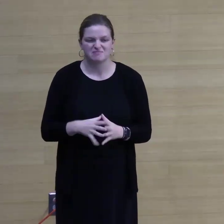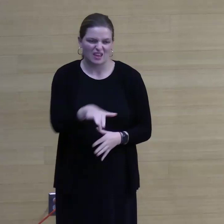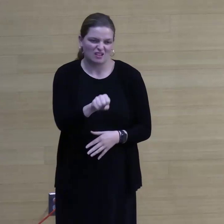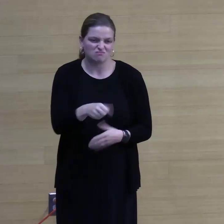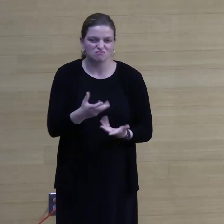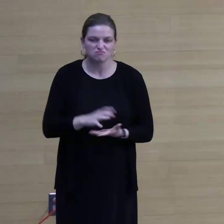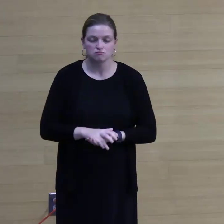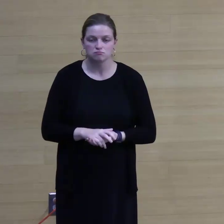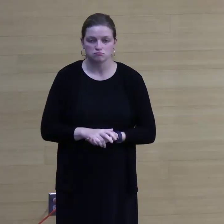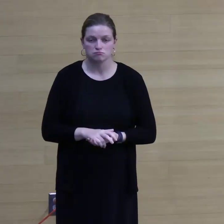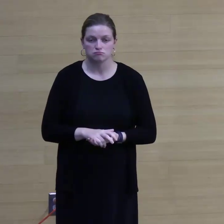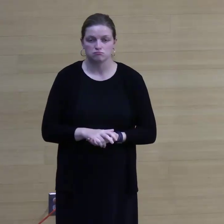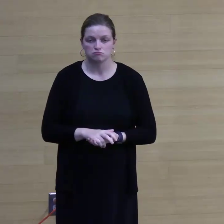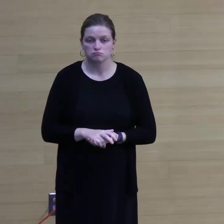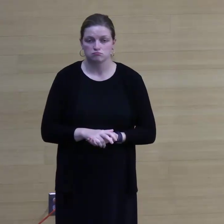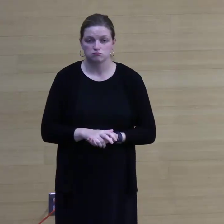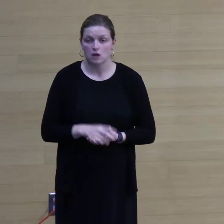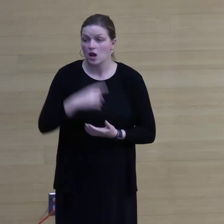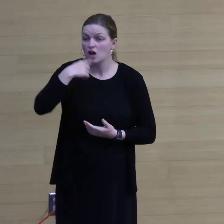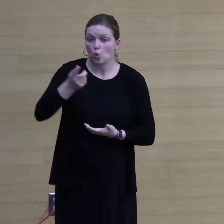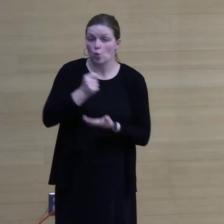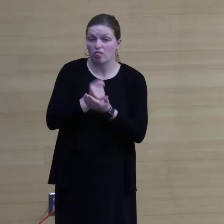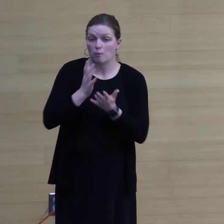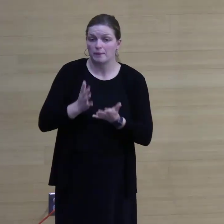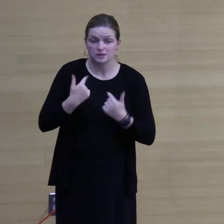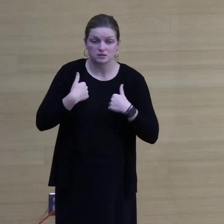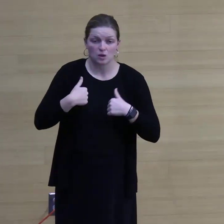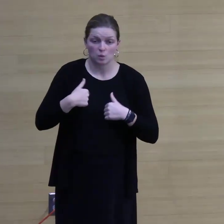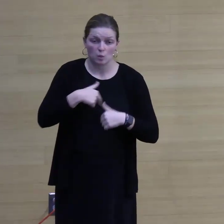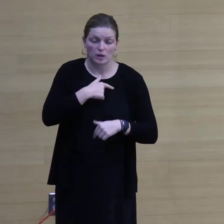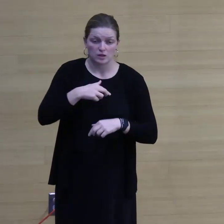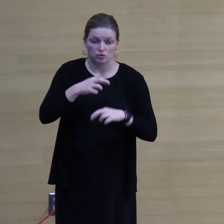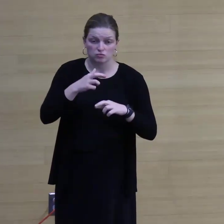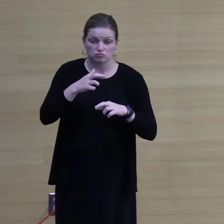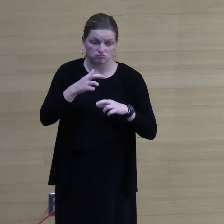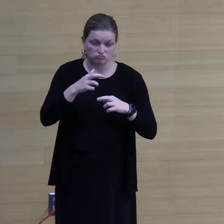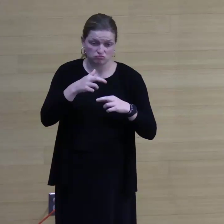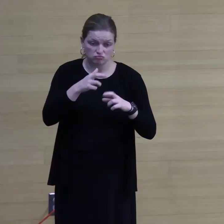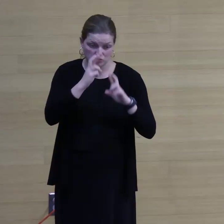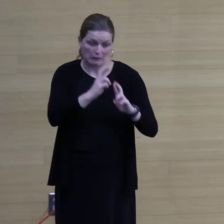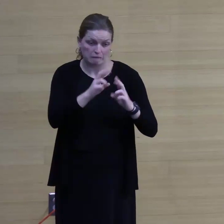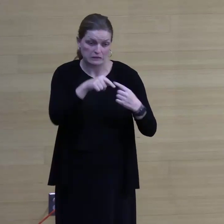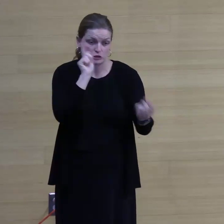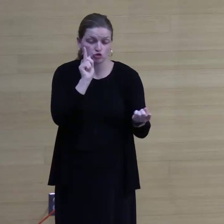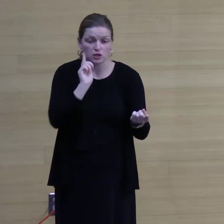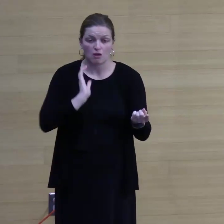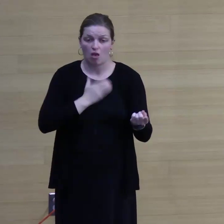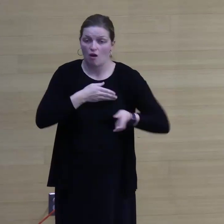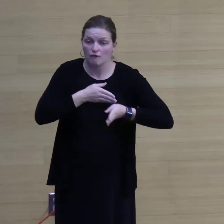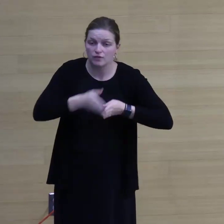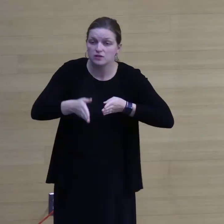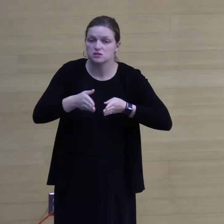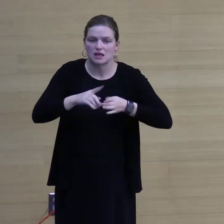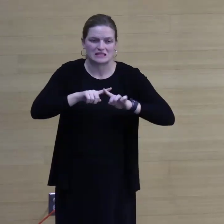Yeah, I told the therapist we respectfully had to disagree. Our fields had very